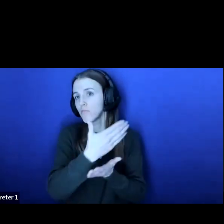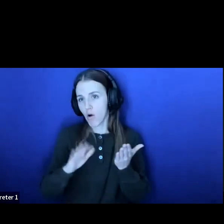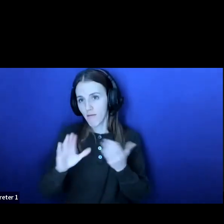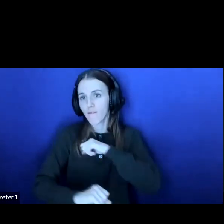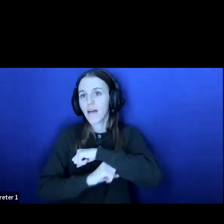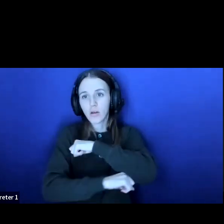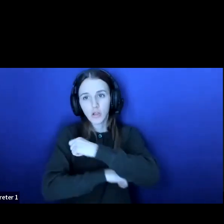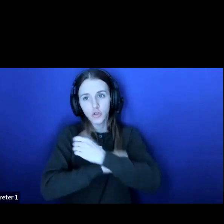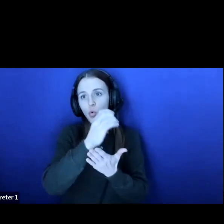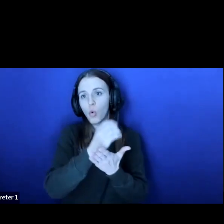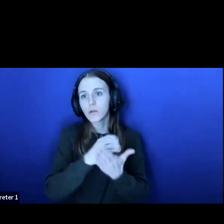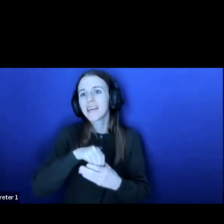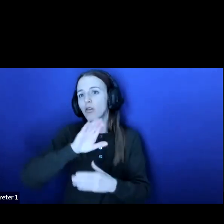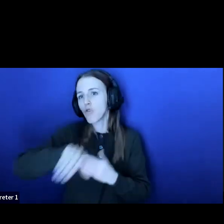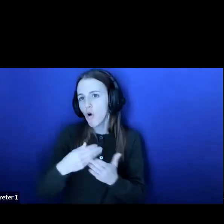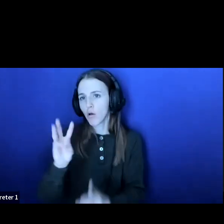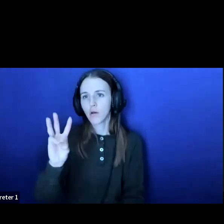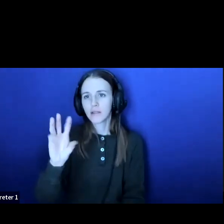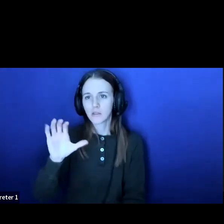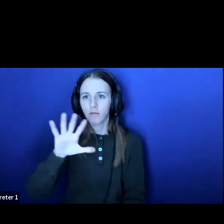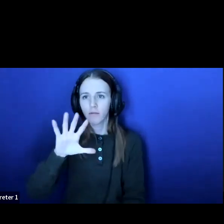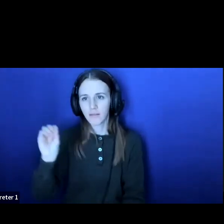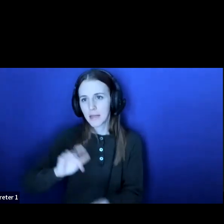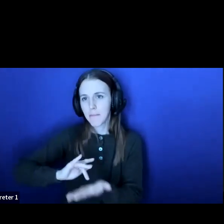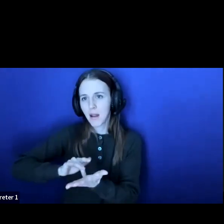all 650 medical schools in India.